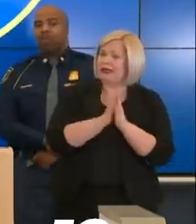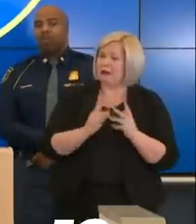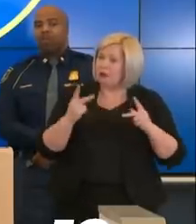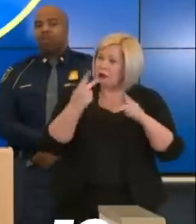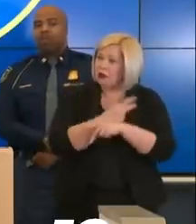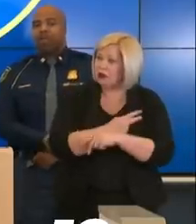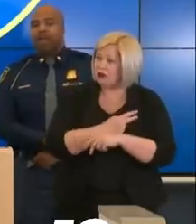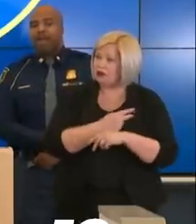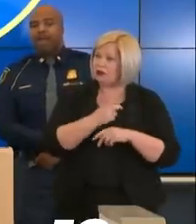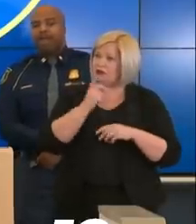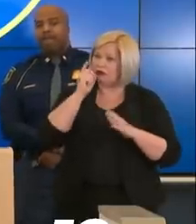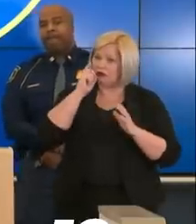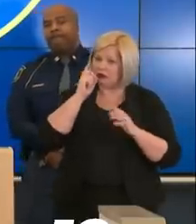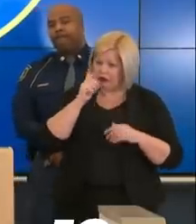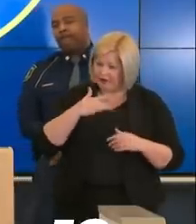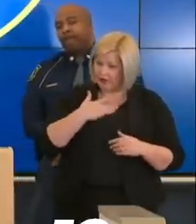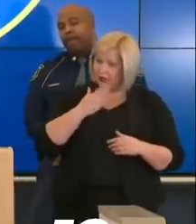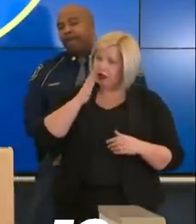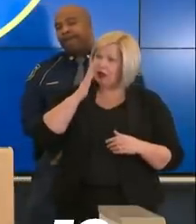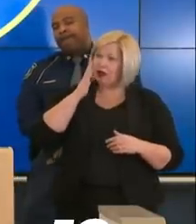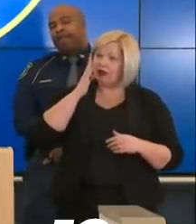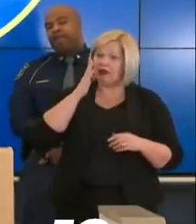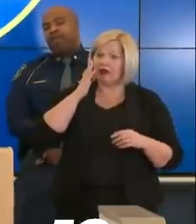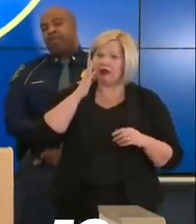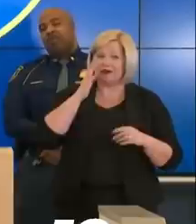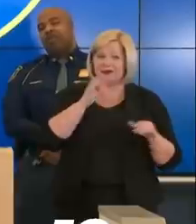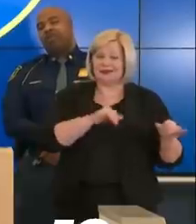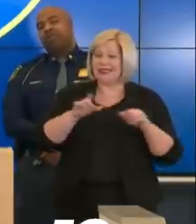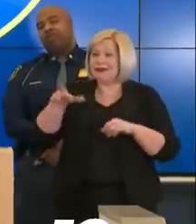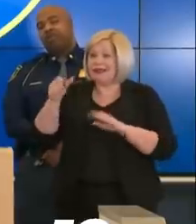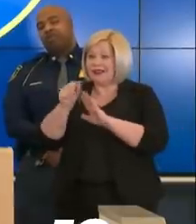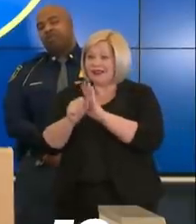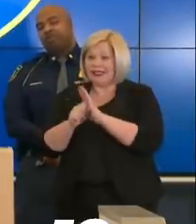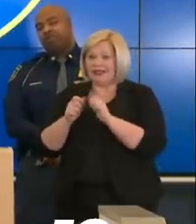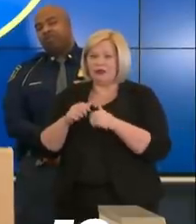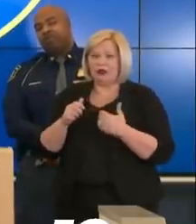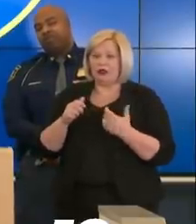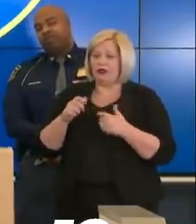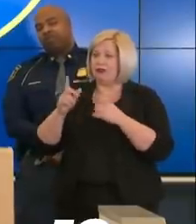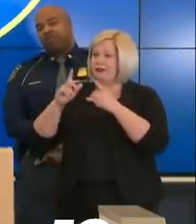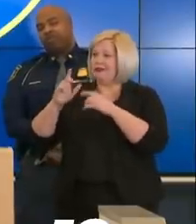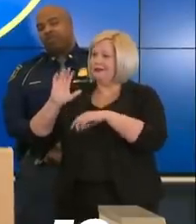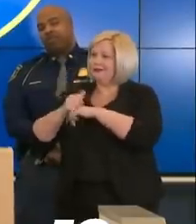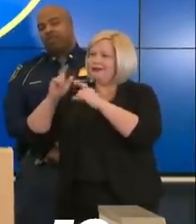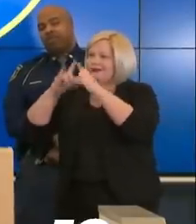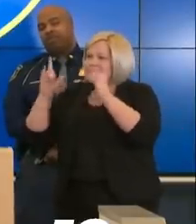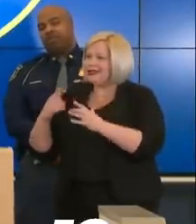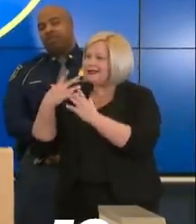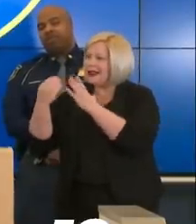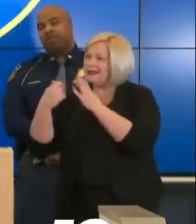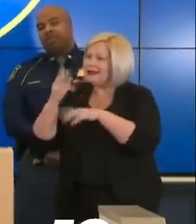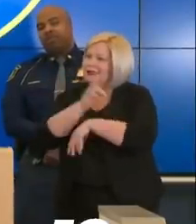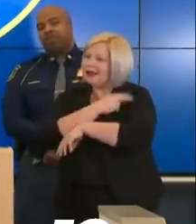worse? Are we going to see situations that we're seeing in other states where tents are set up outside and patients are